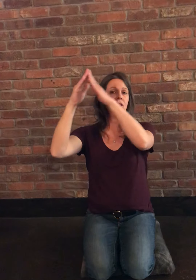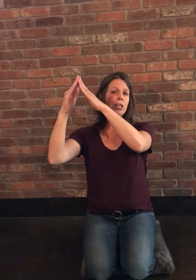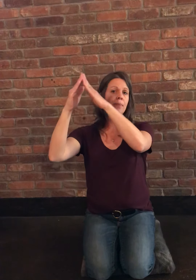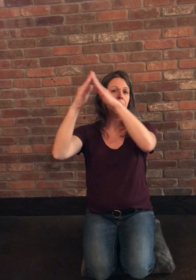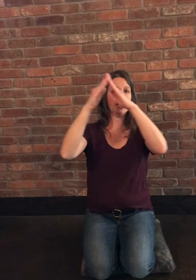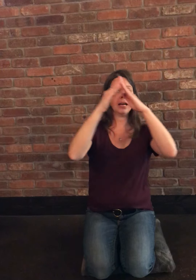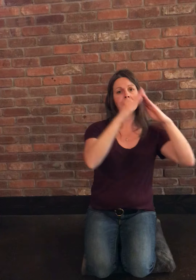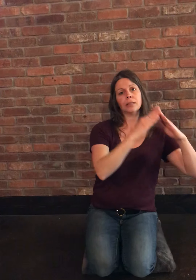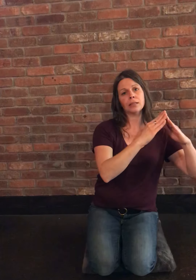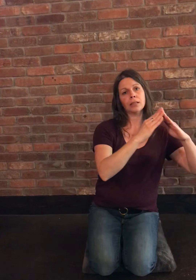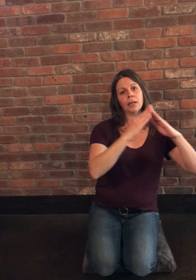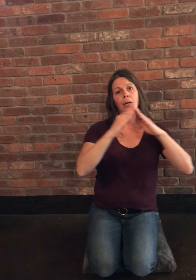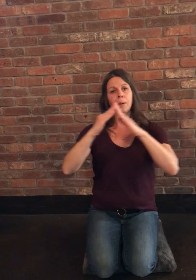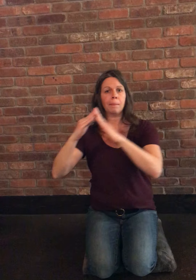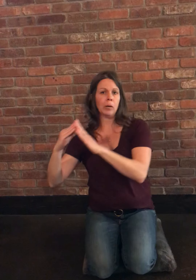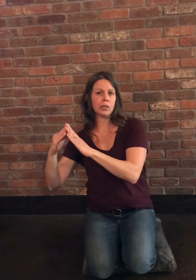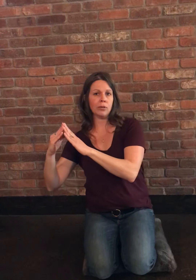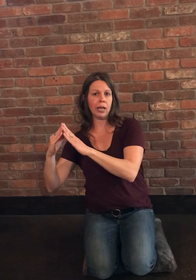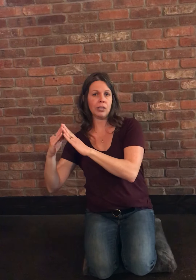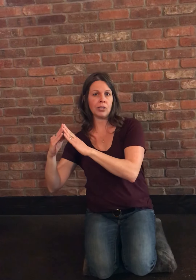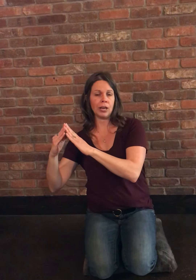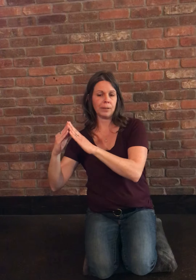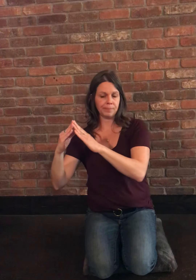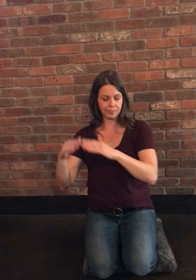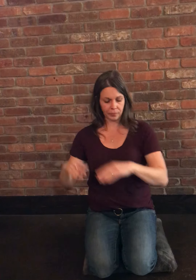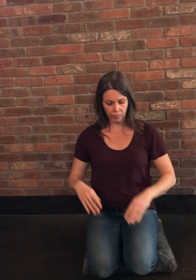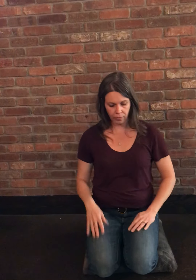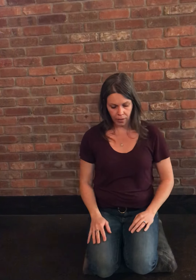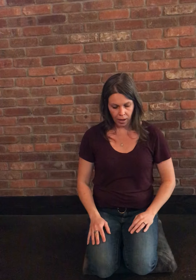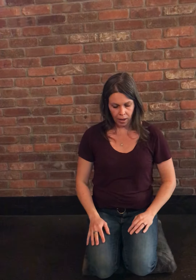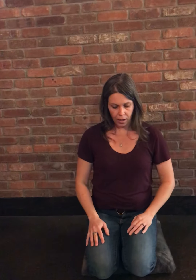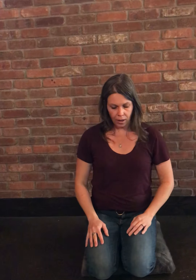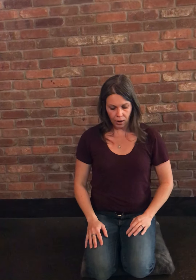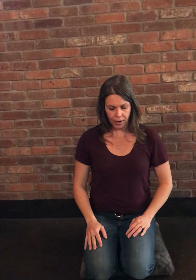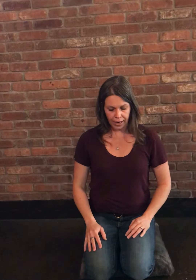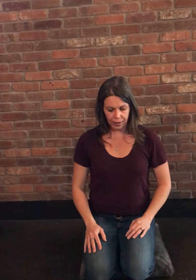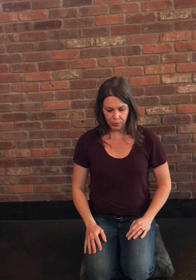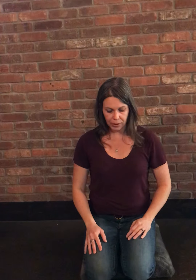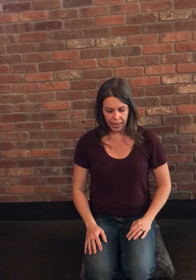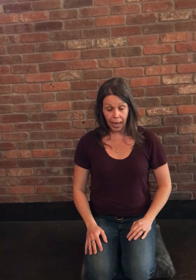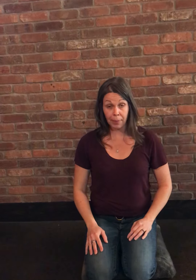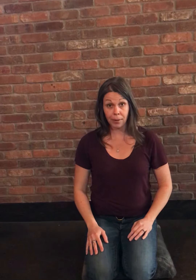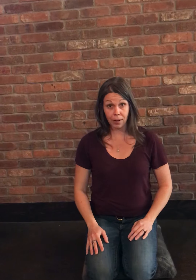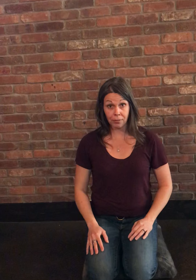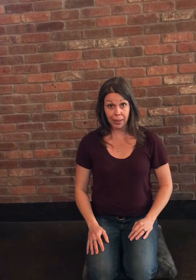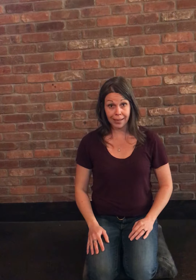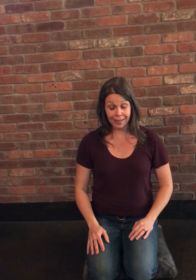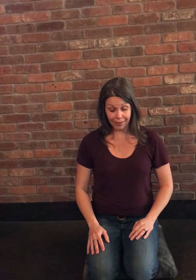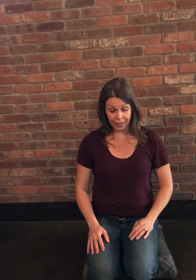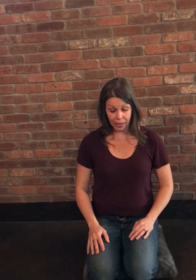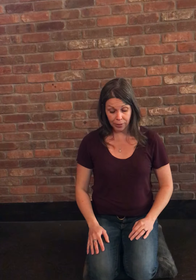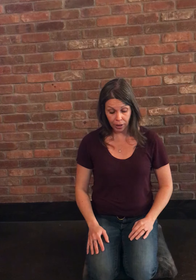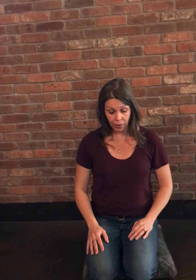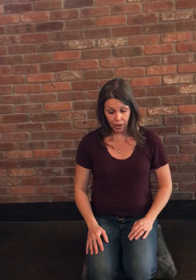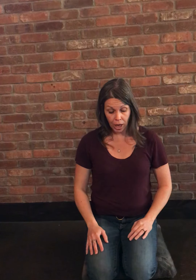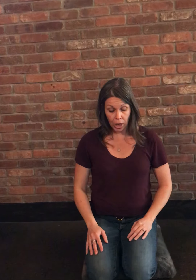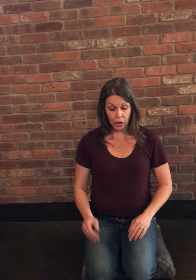just going to make a little mountain range there. Okay, recap of week 11. Here we go.